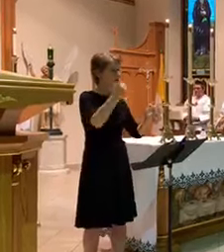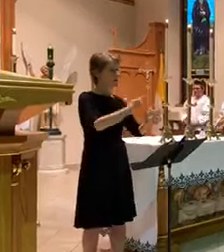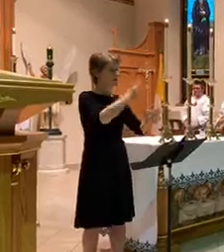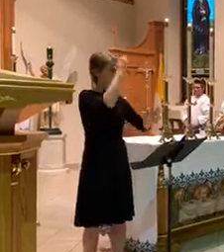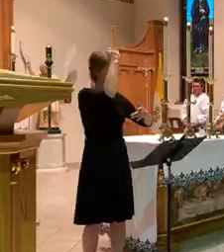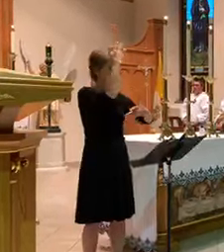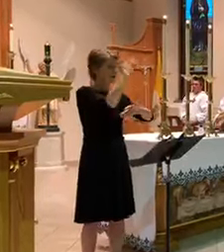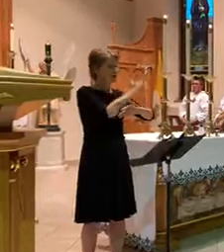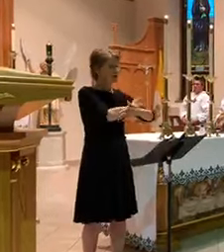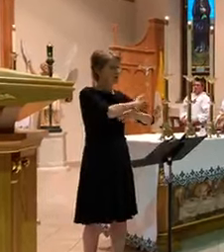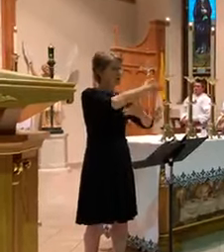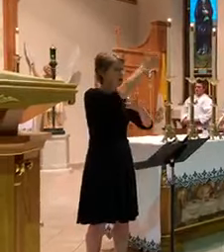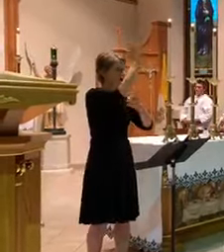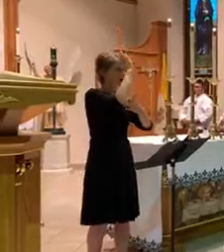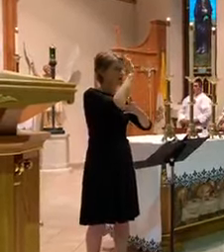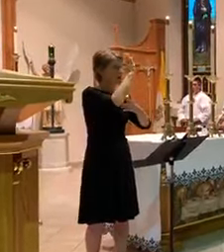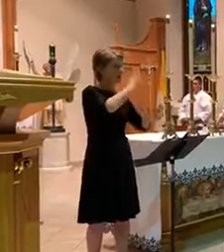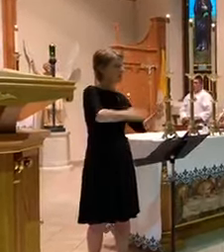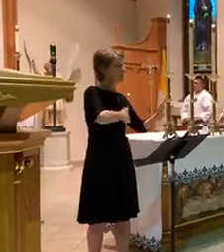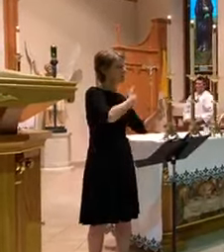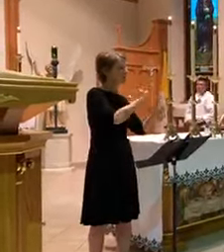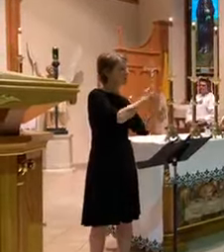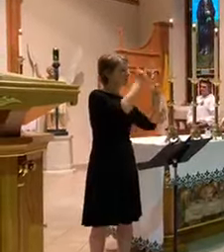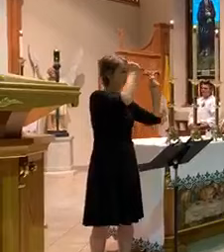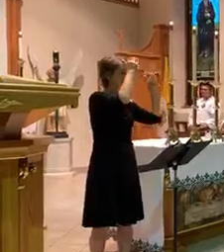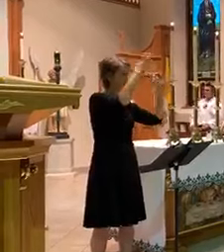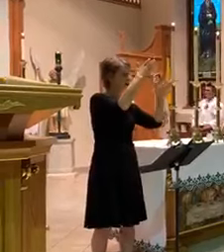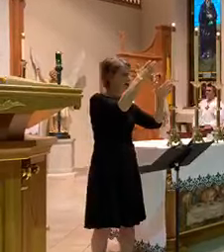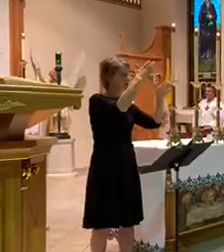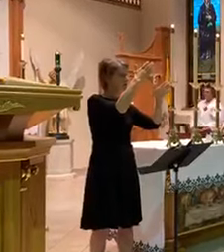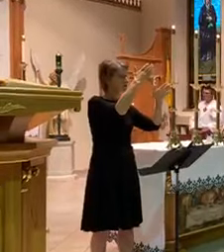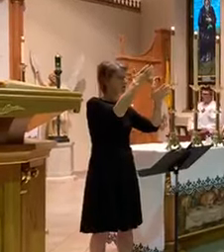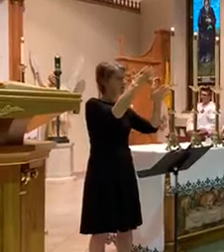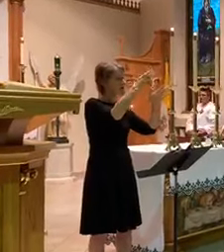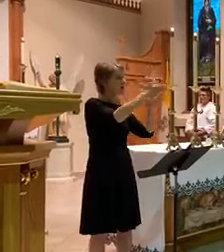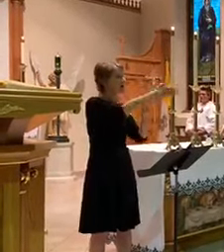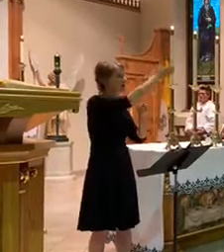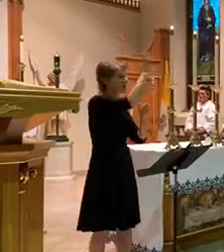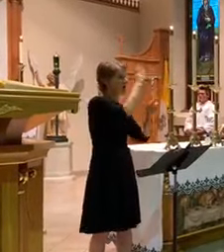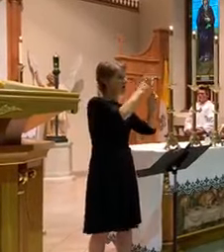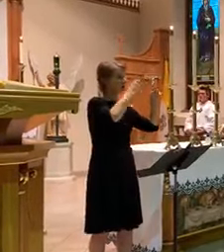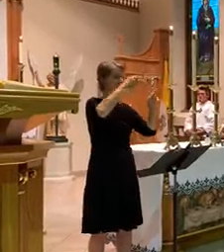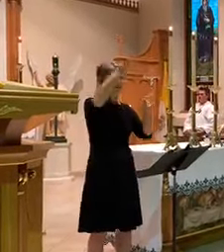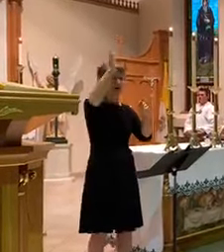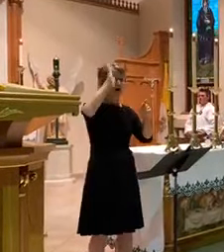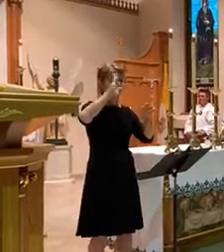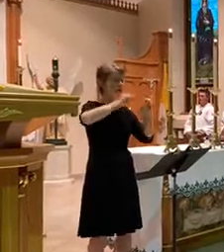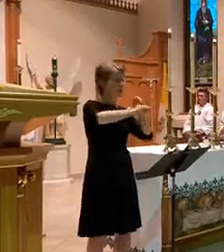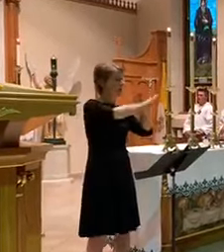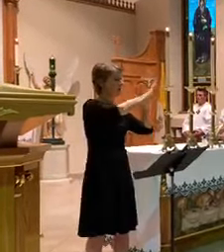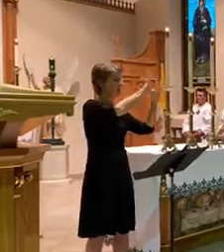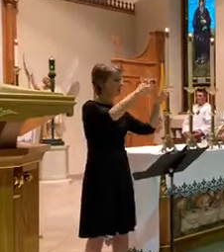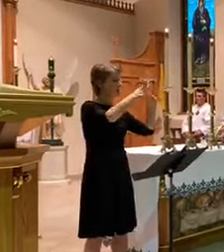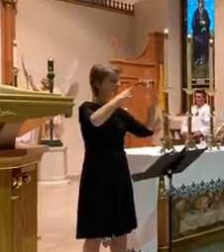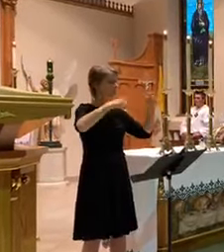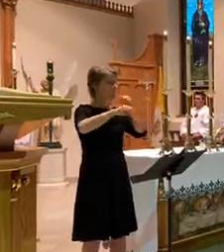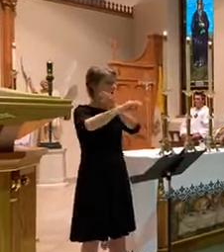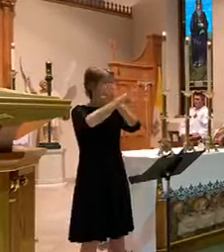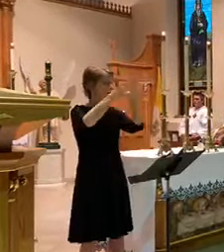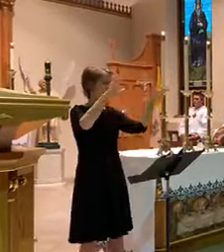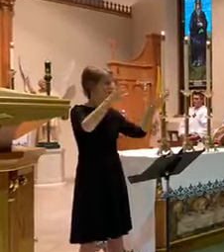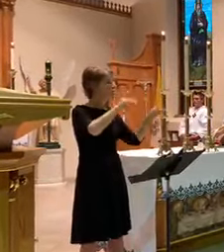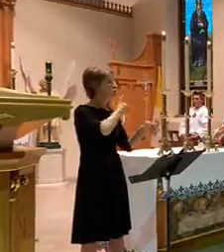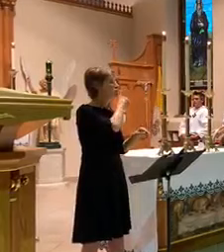only begotten Son of God, born of the Father before all ages, God from God, light from